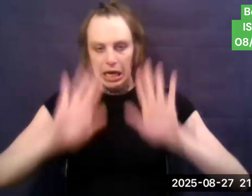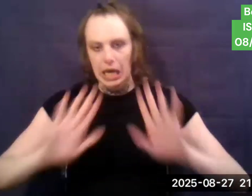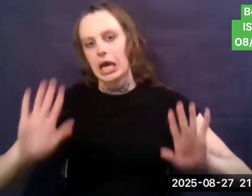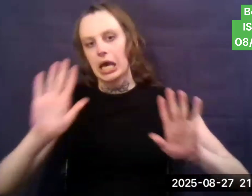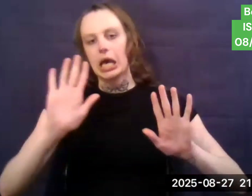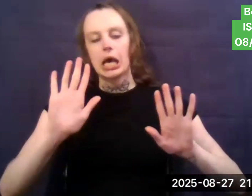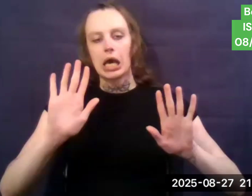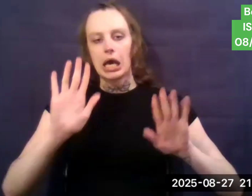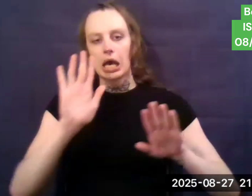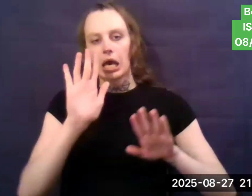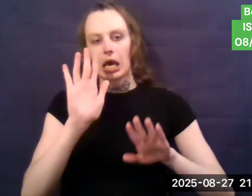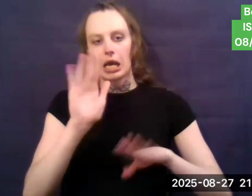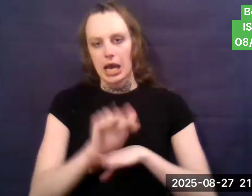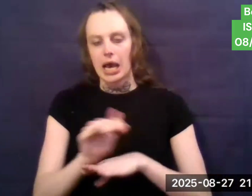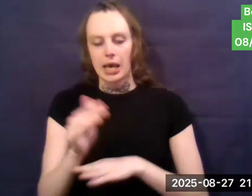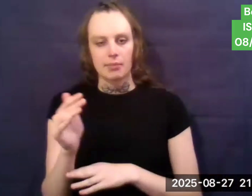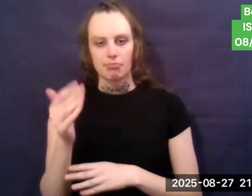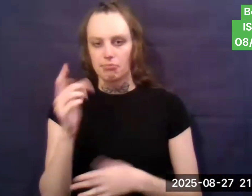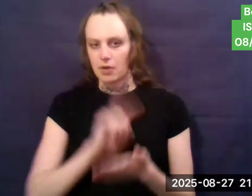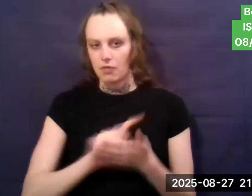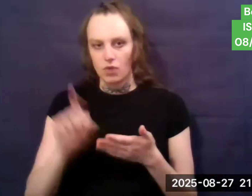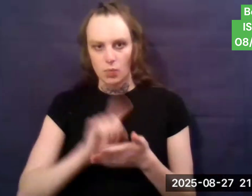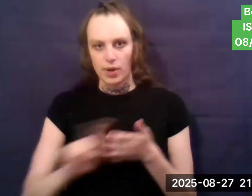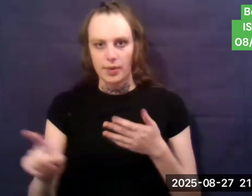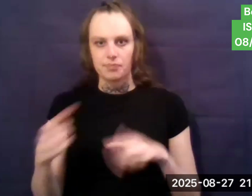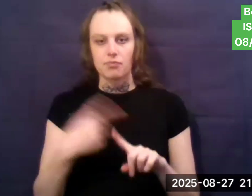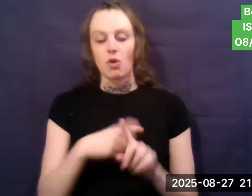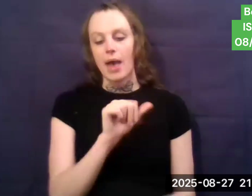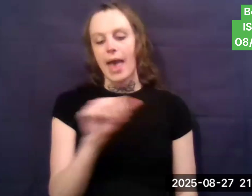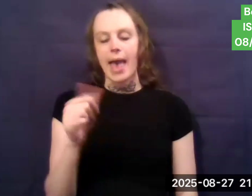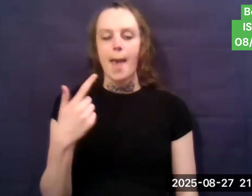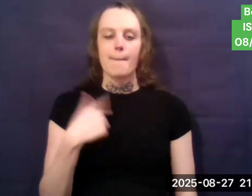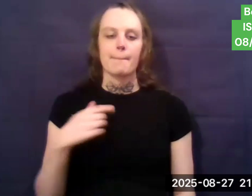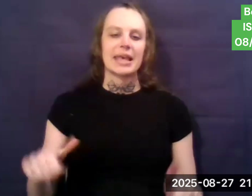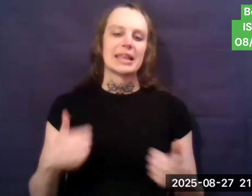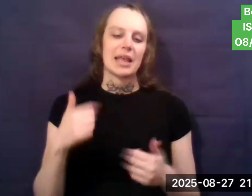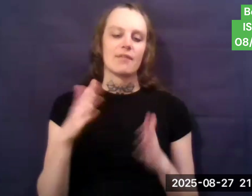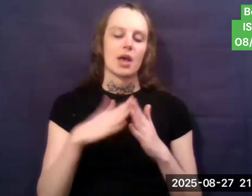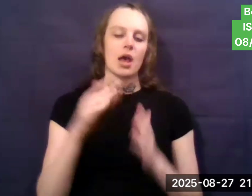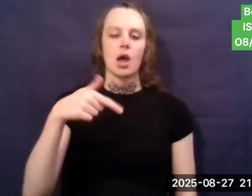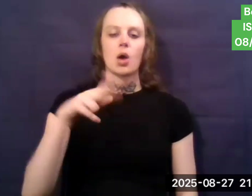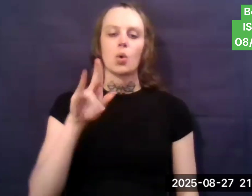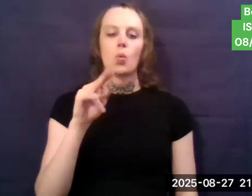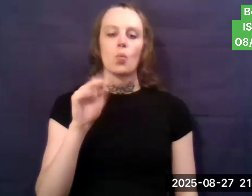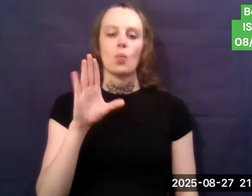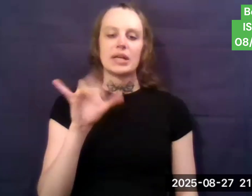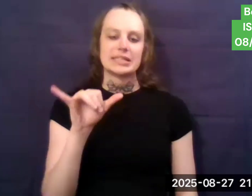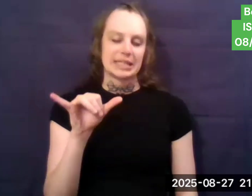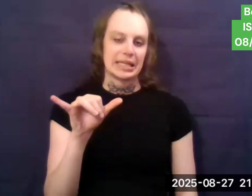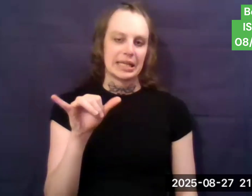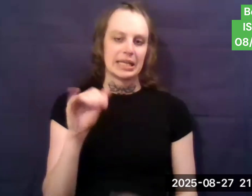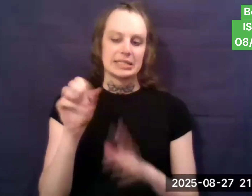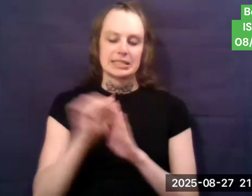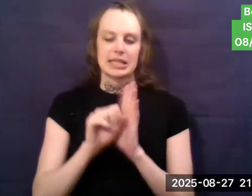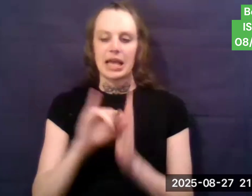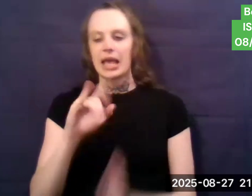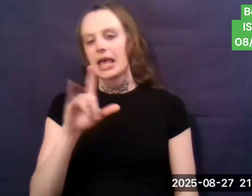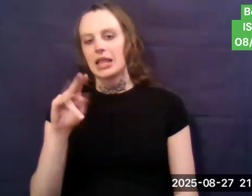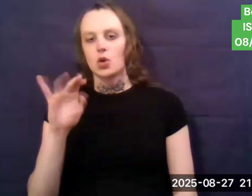in town. I live in Quincy, Illinois, so the middle of BFE, right? We're the biggest town for 100 miles,